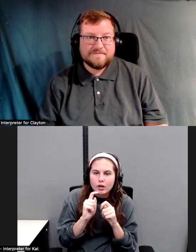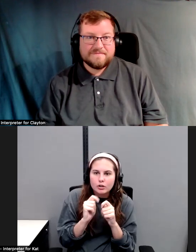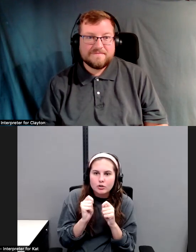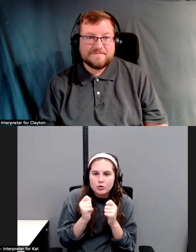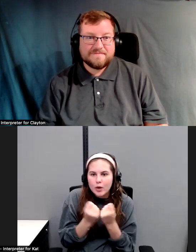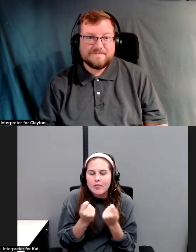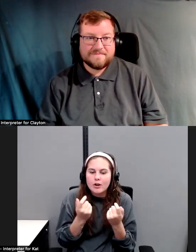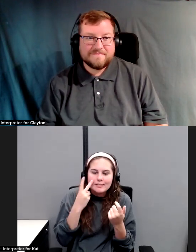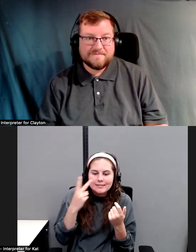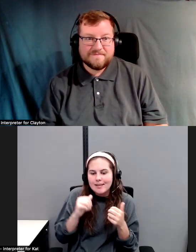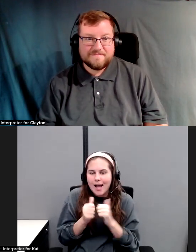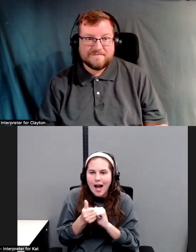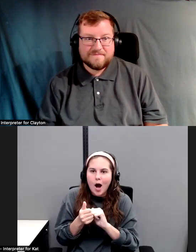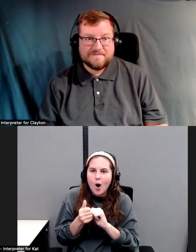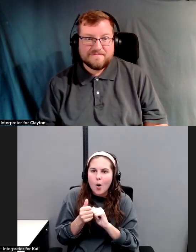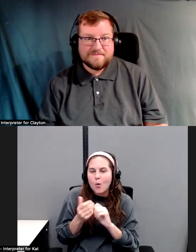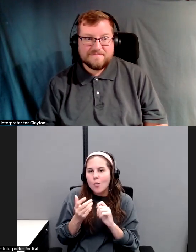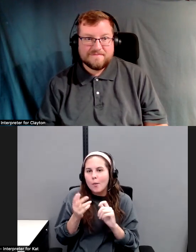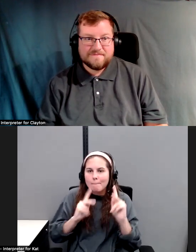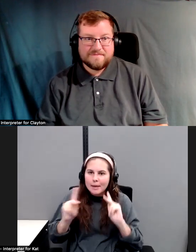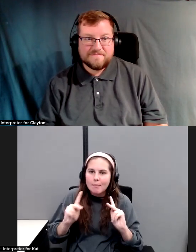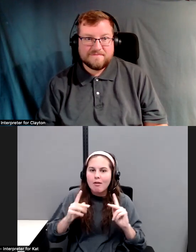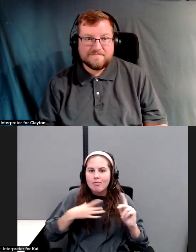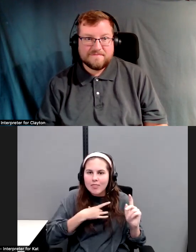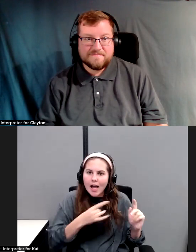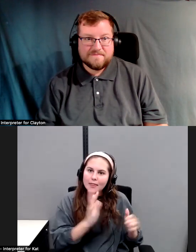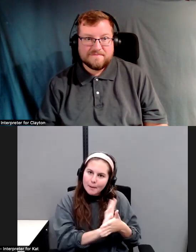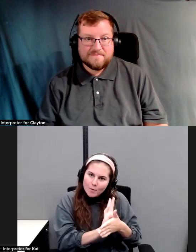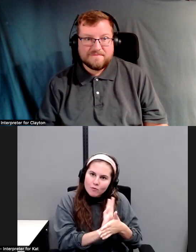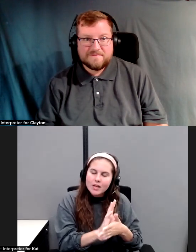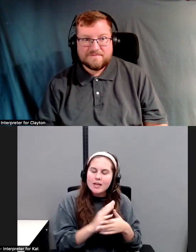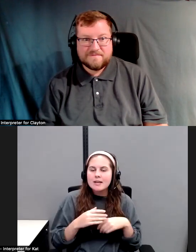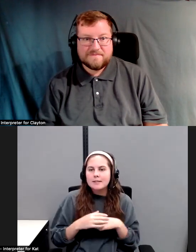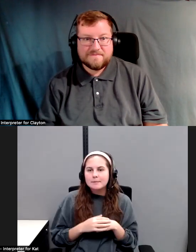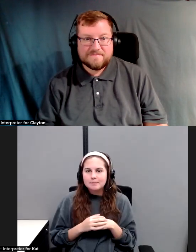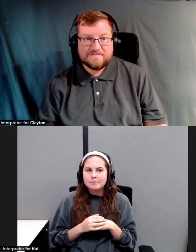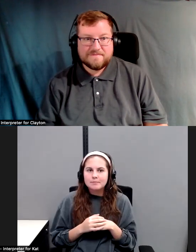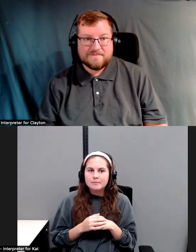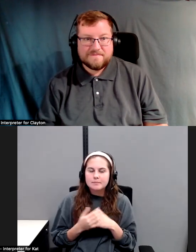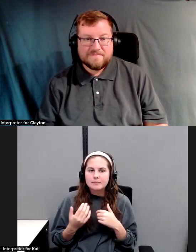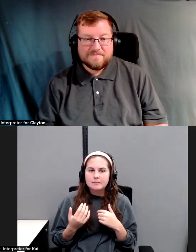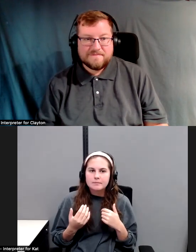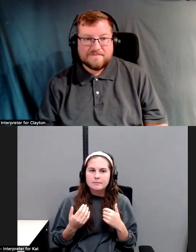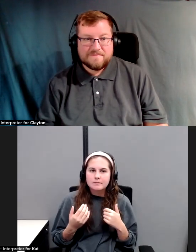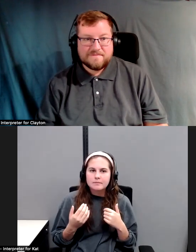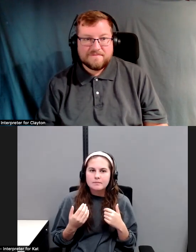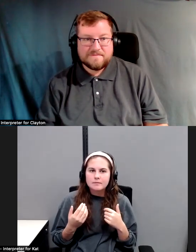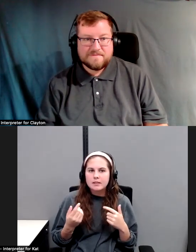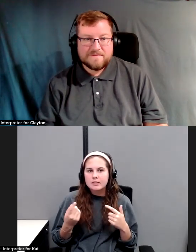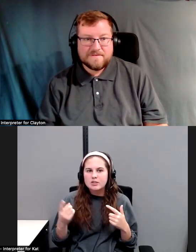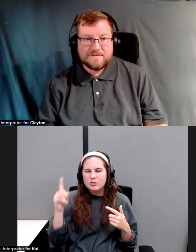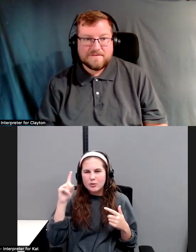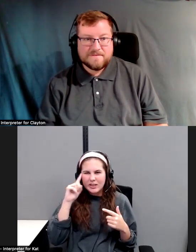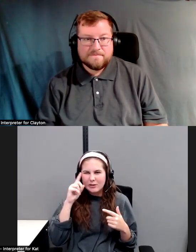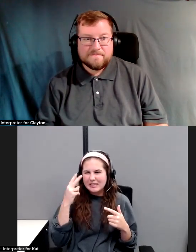I was like, this is pretty good so far, because sometimes I should tell from the movie posters